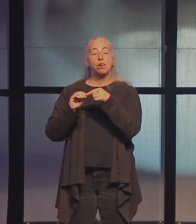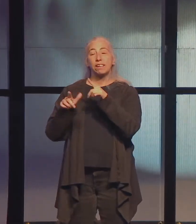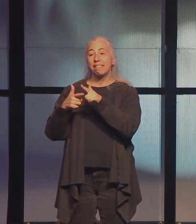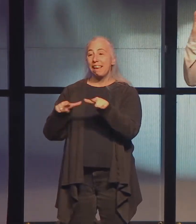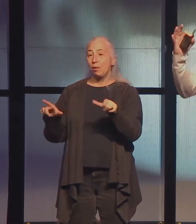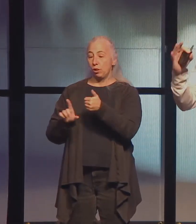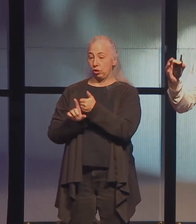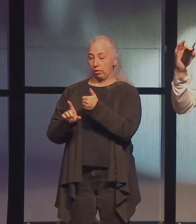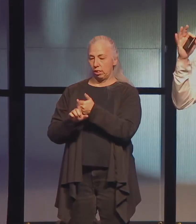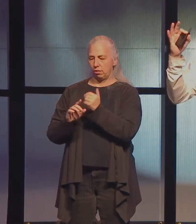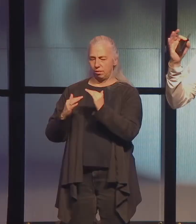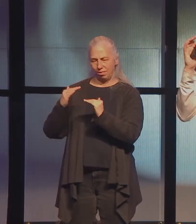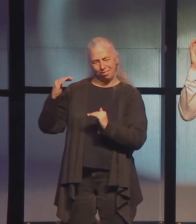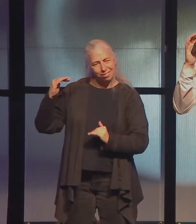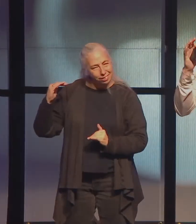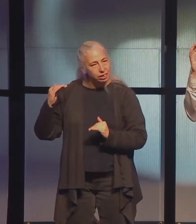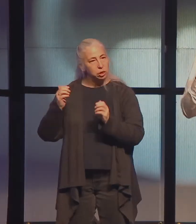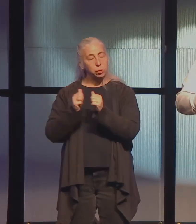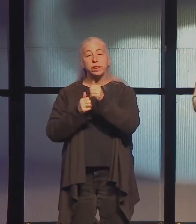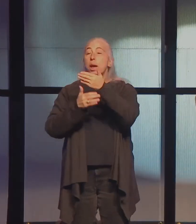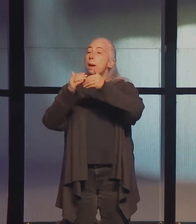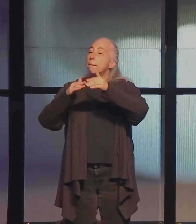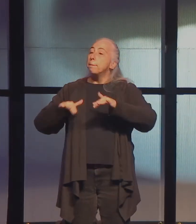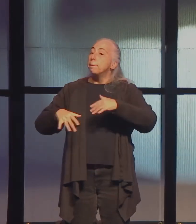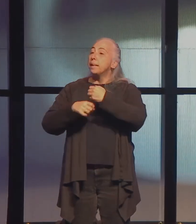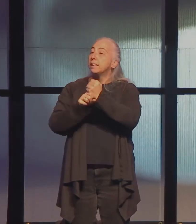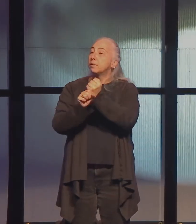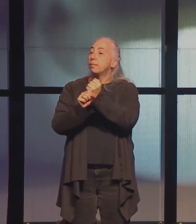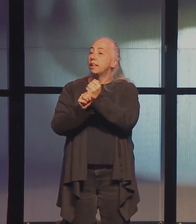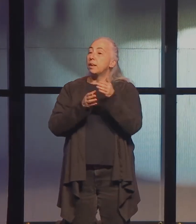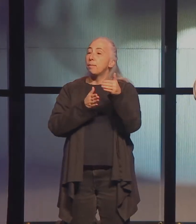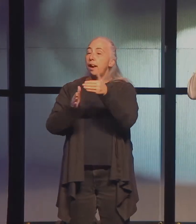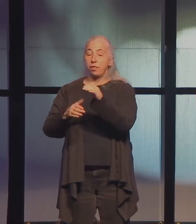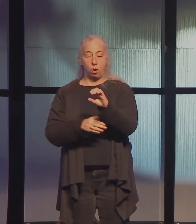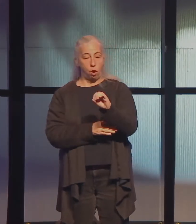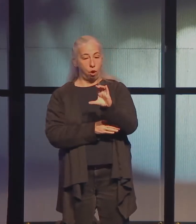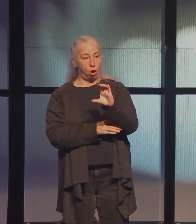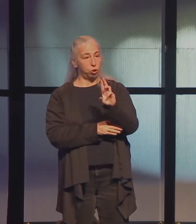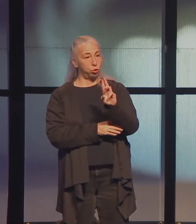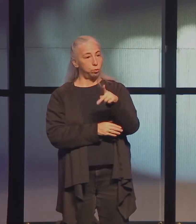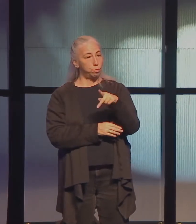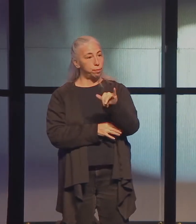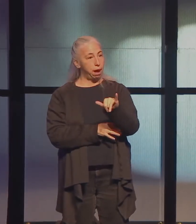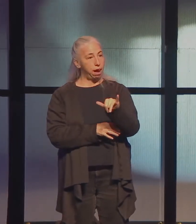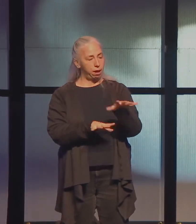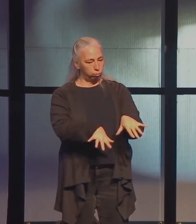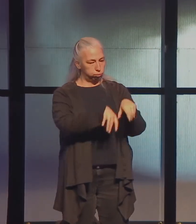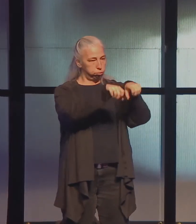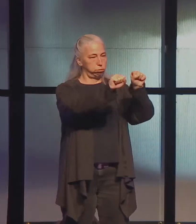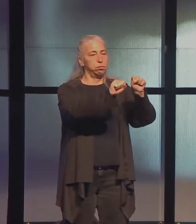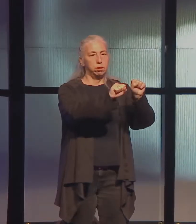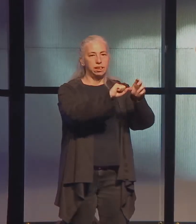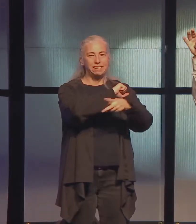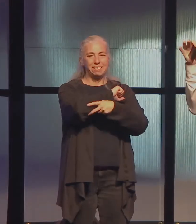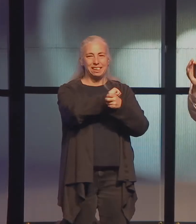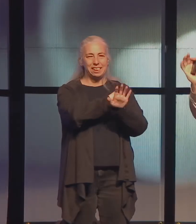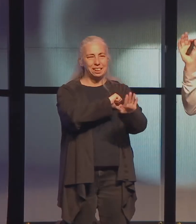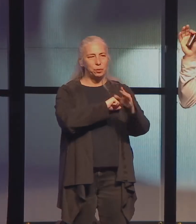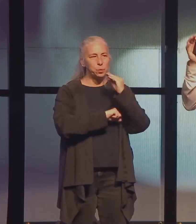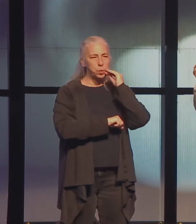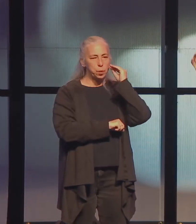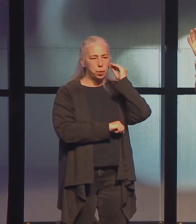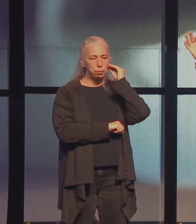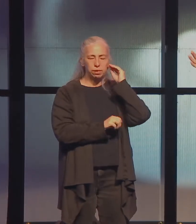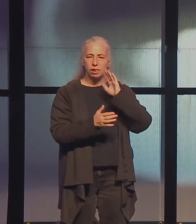is inconsistent with the peacemaking path of Jesus. Occupying other people's land and stealing their homes is inconsistent